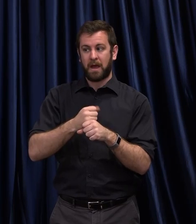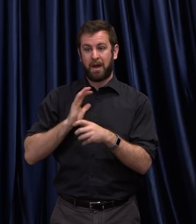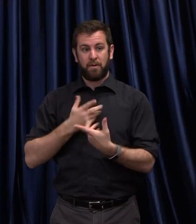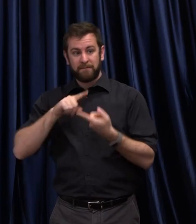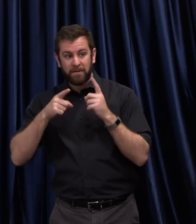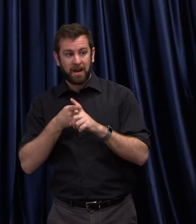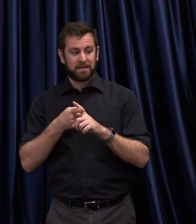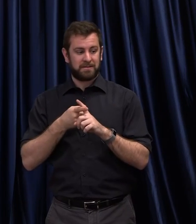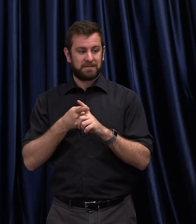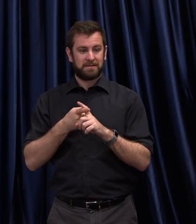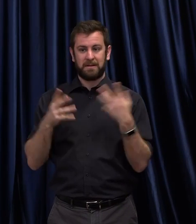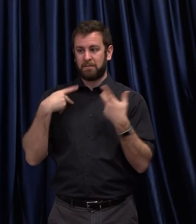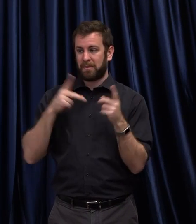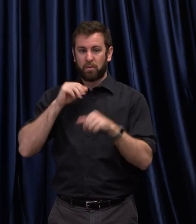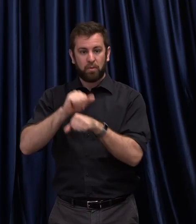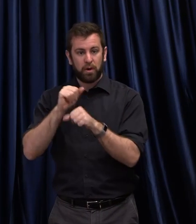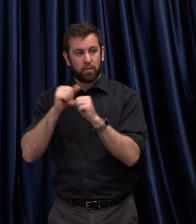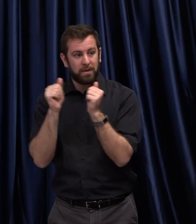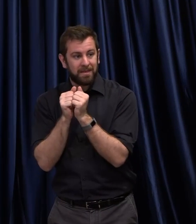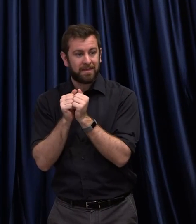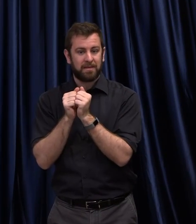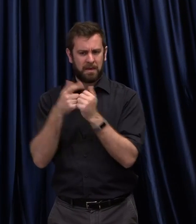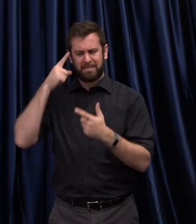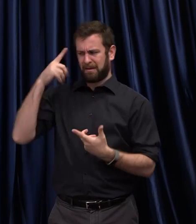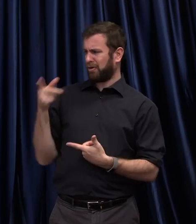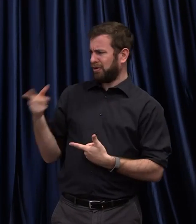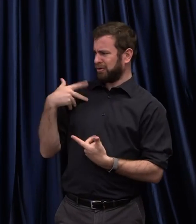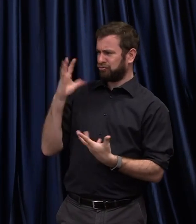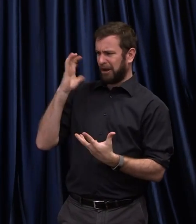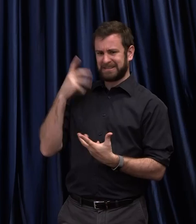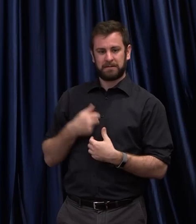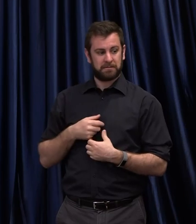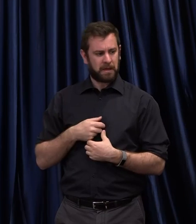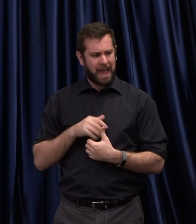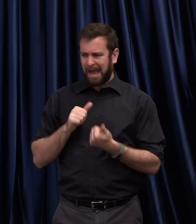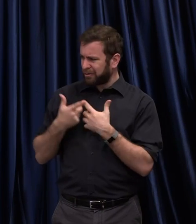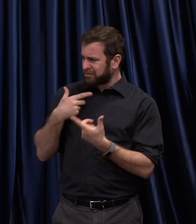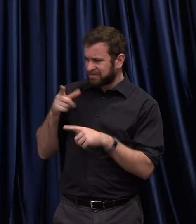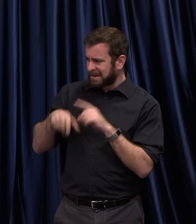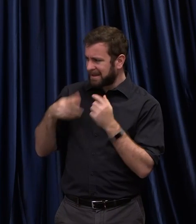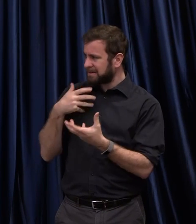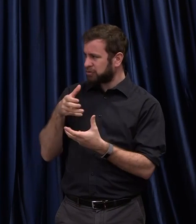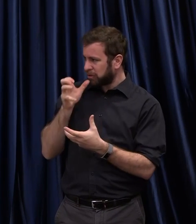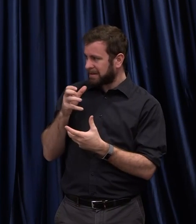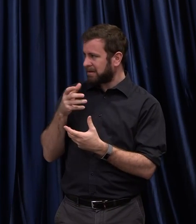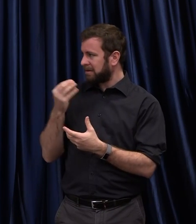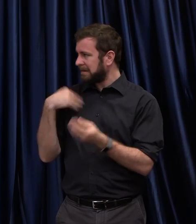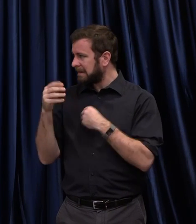insane. How can you not eat and drink? And they said, can't you even drink a little